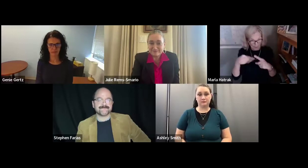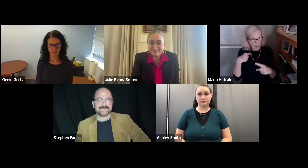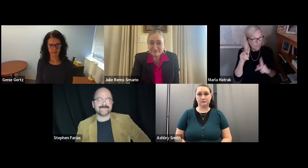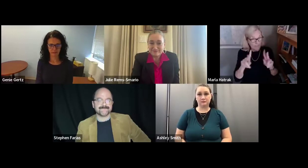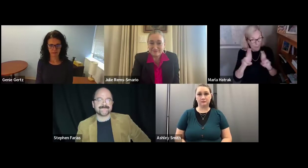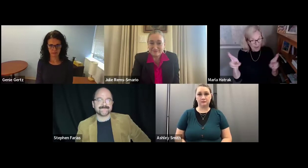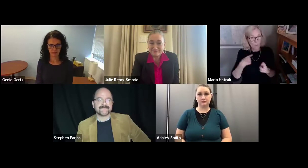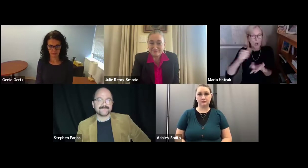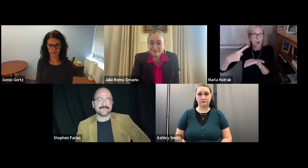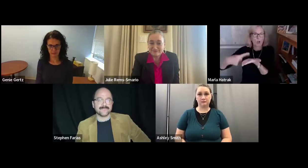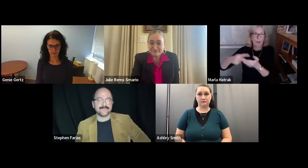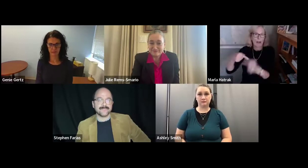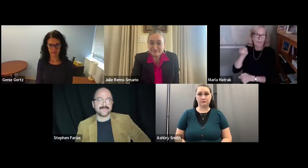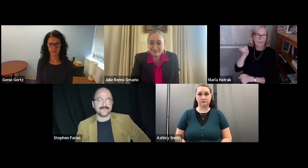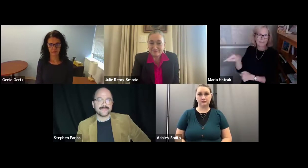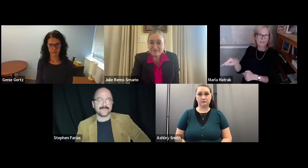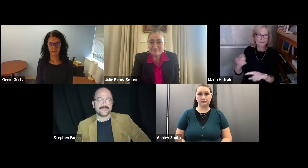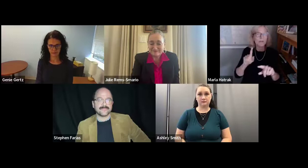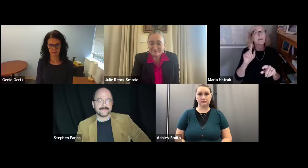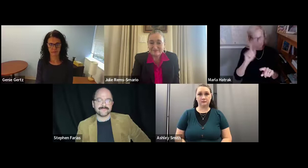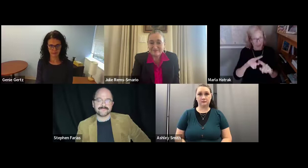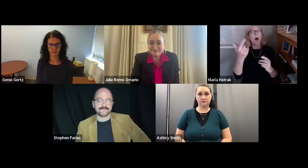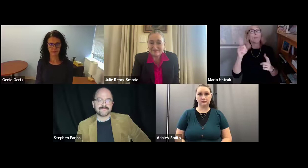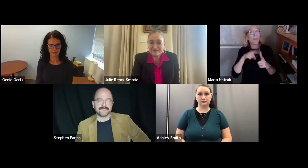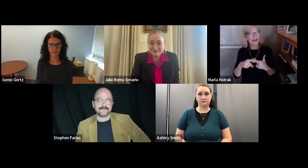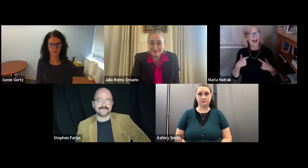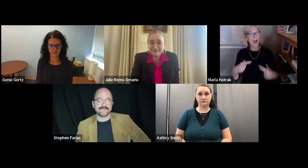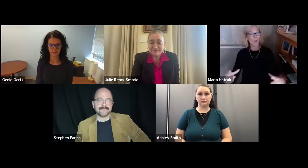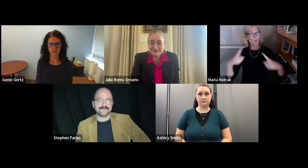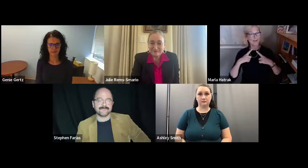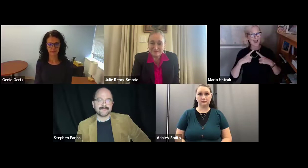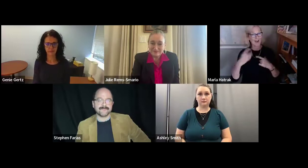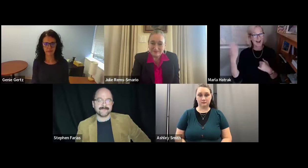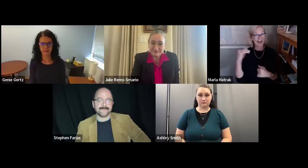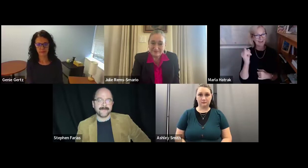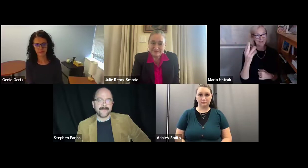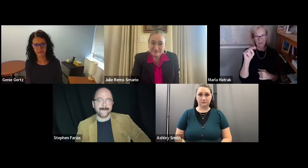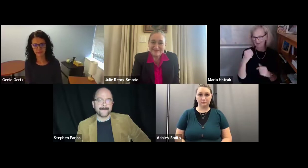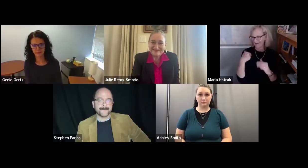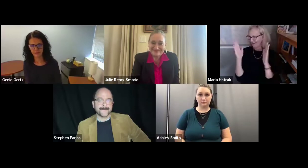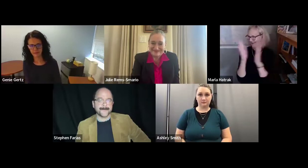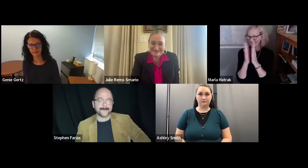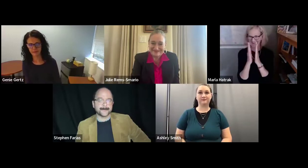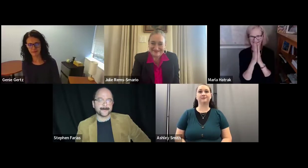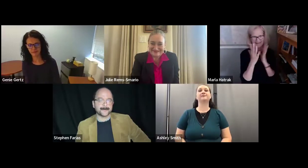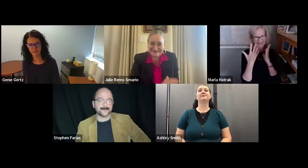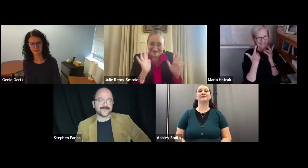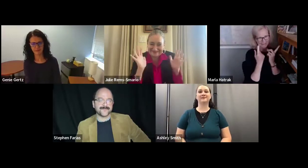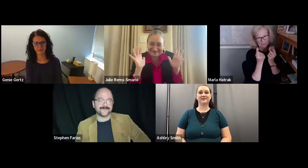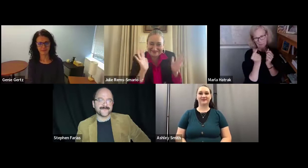a pretty picture. So when people are ready to talk about this, it became a critical teaching point. When I retired, I thought,